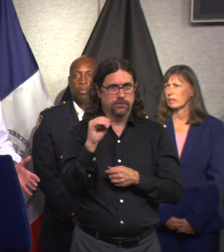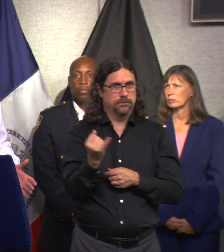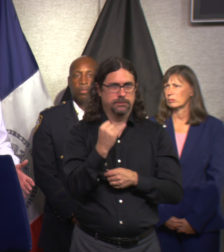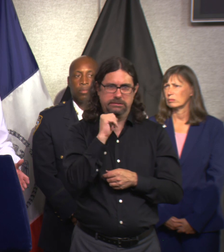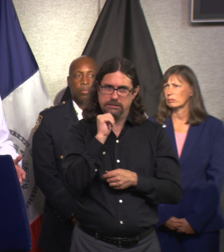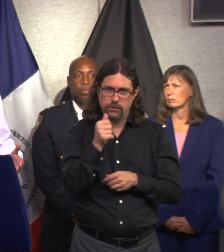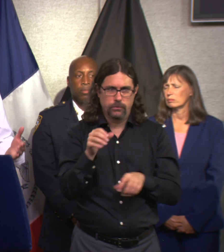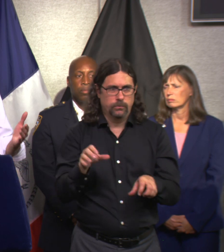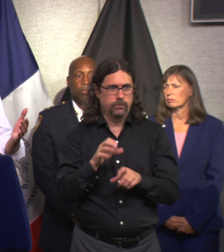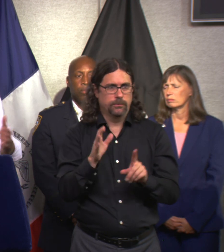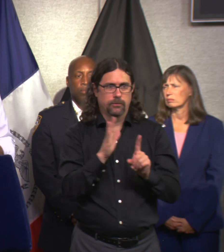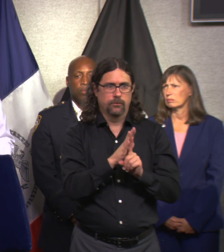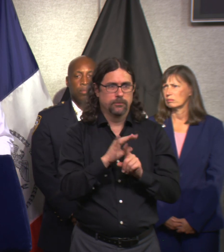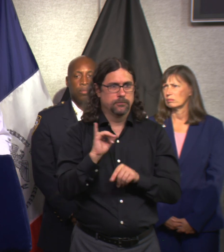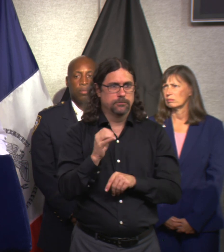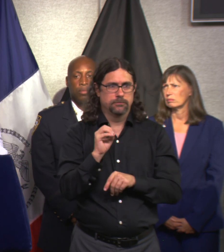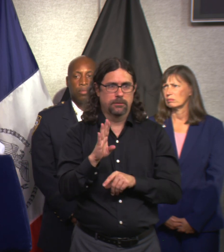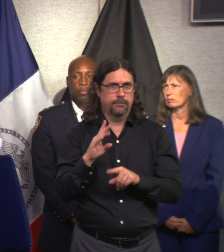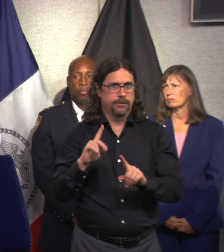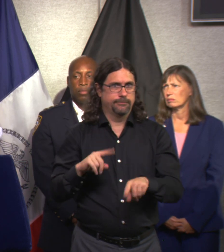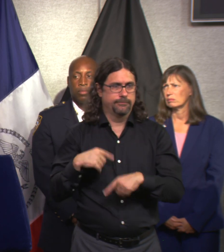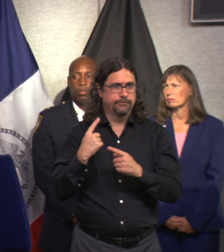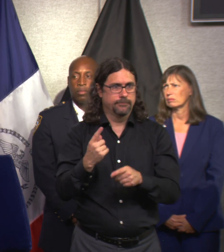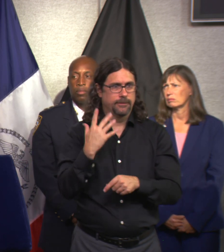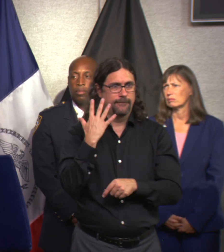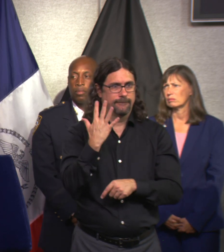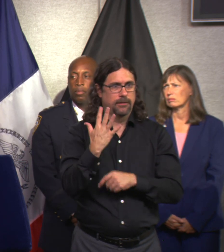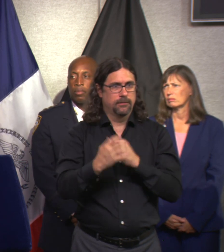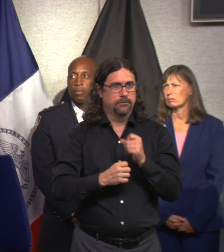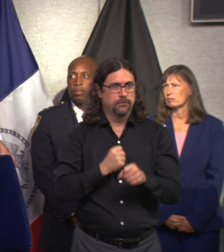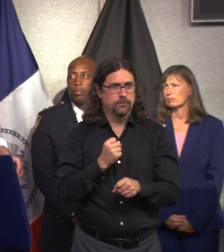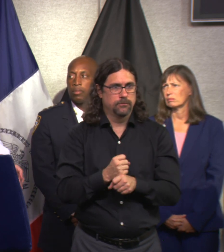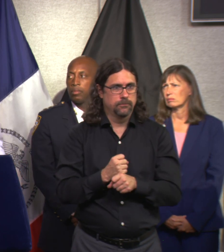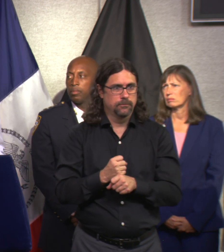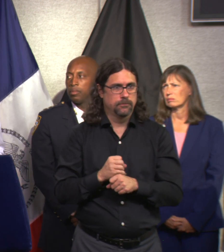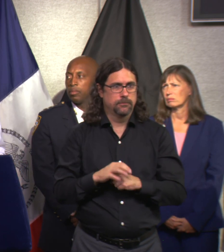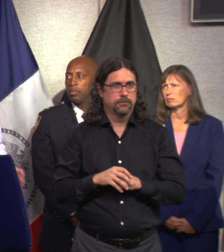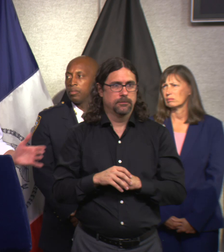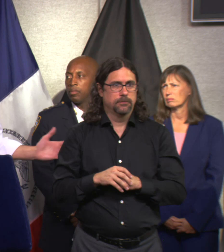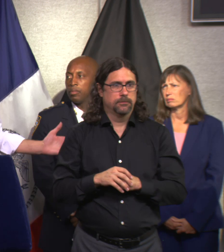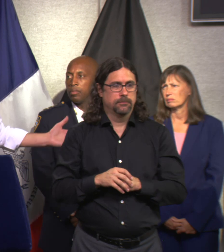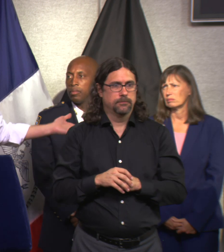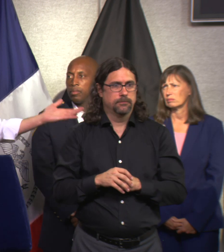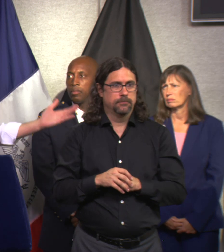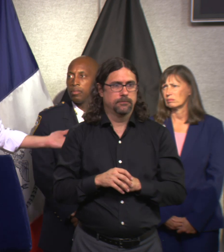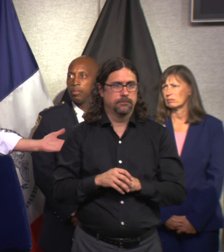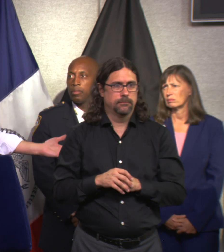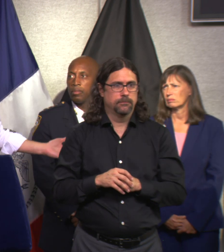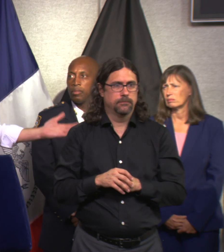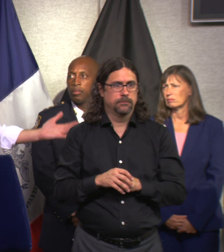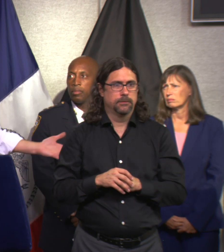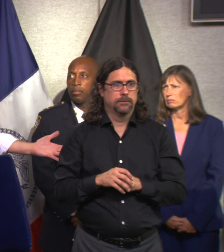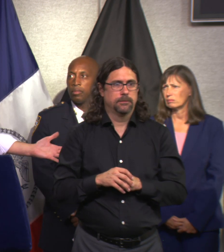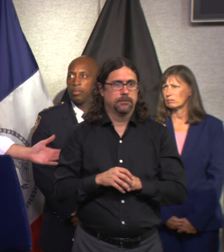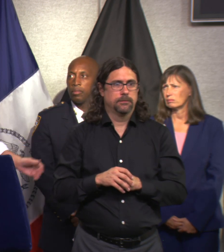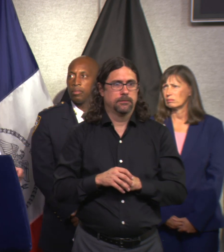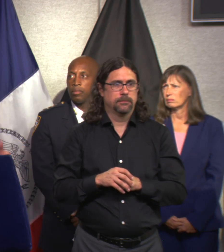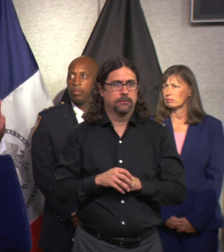5 years. There were many points along the way where it seemed like the Justice Department was poised to make a decision up or down, just a decision.